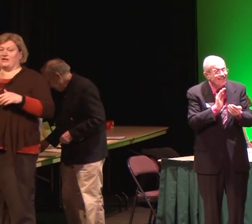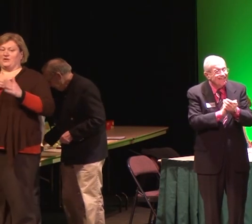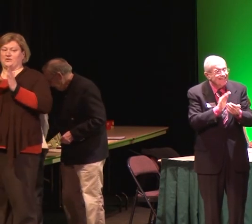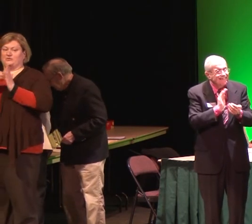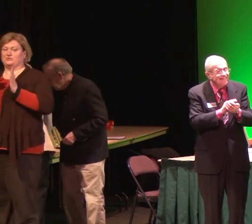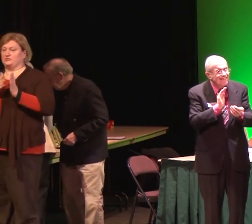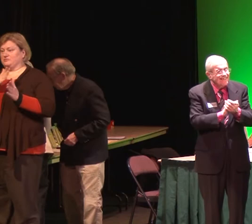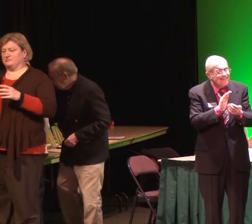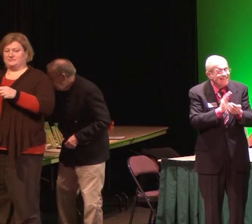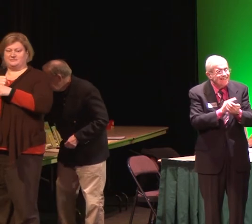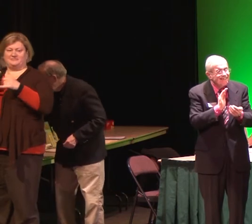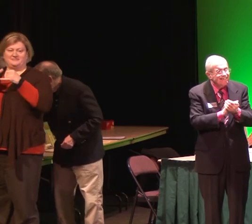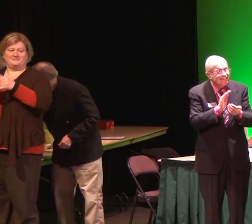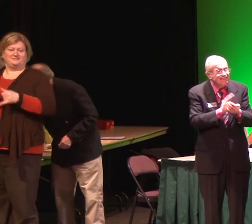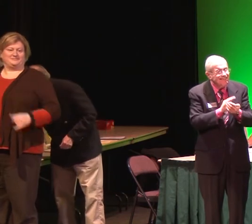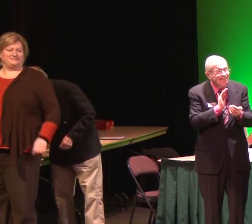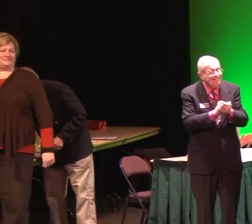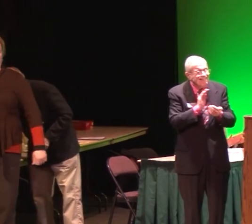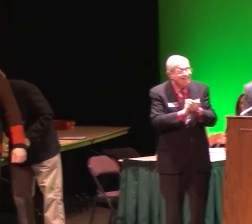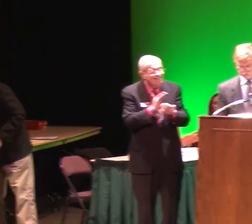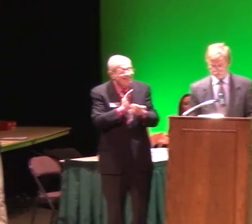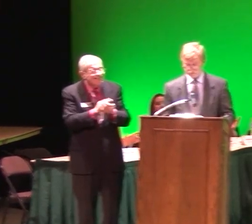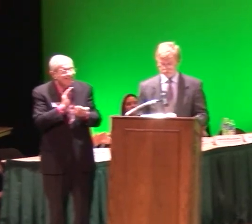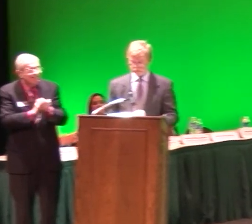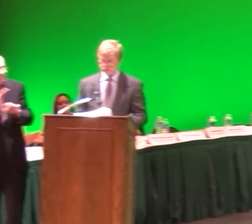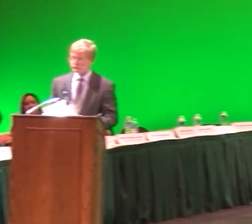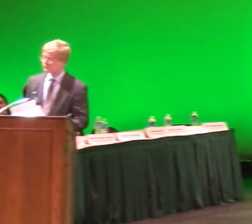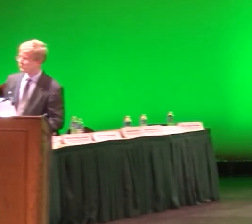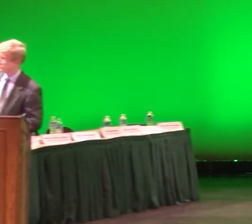Senior Division Honorable Mention.